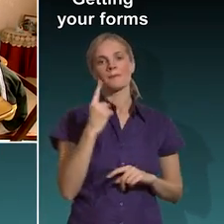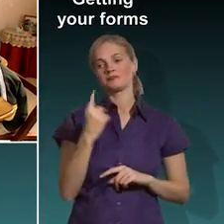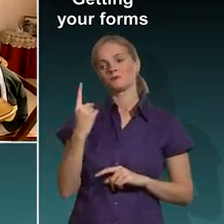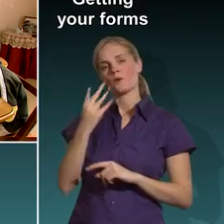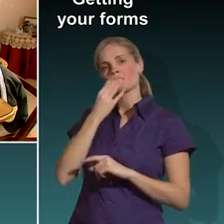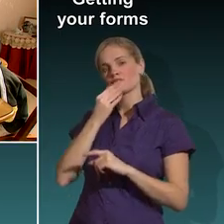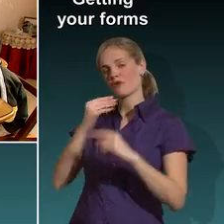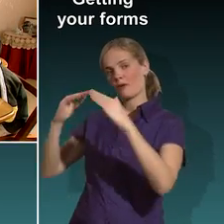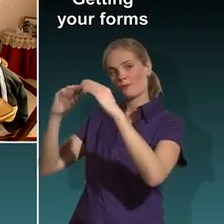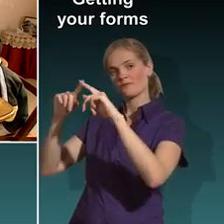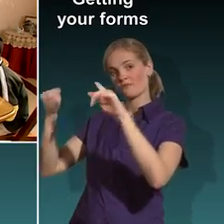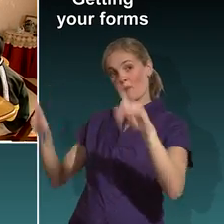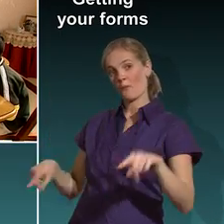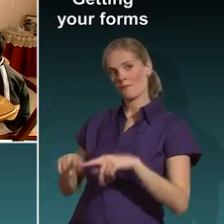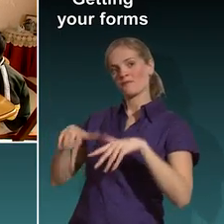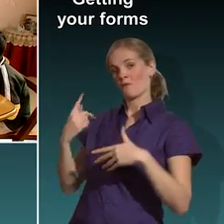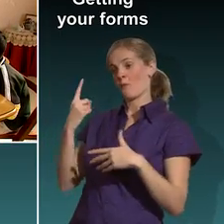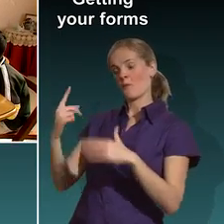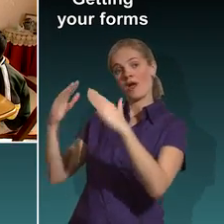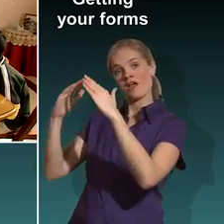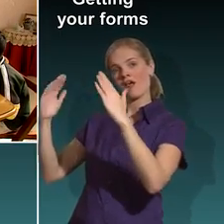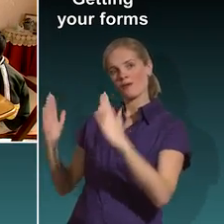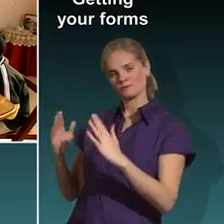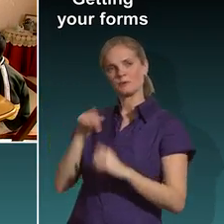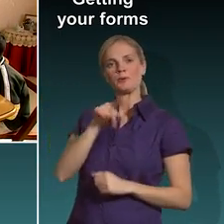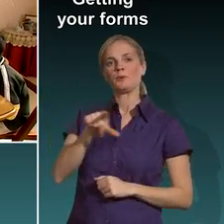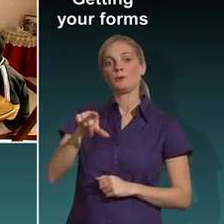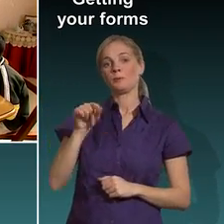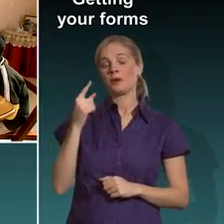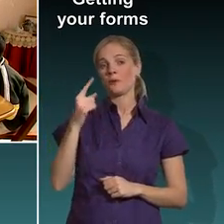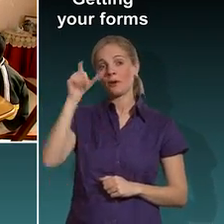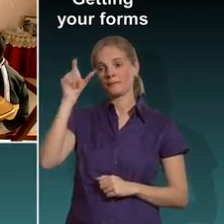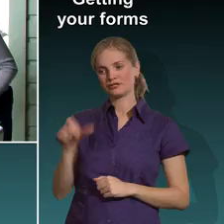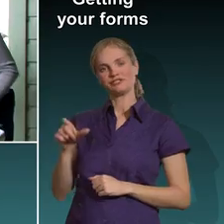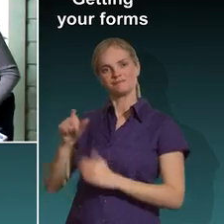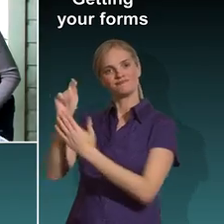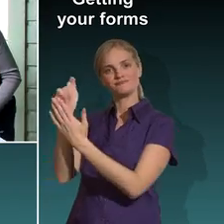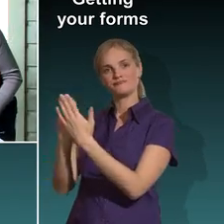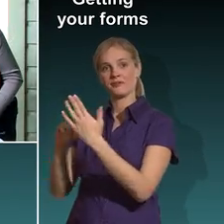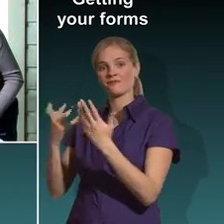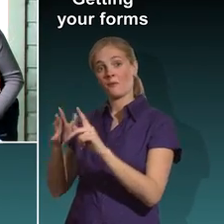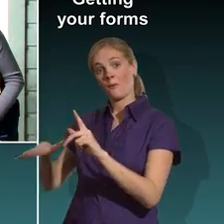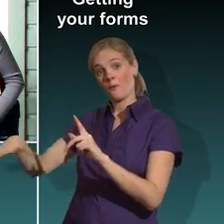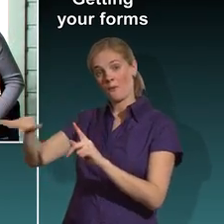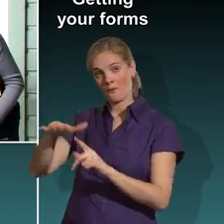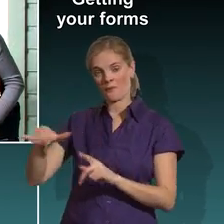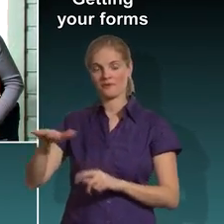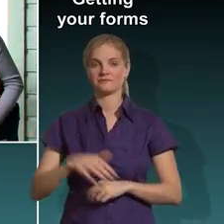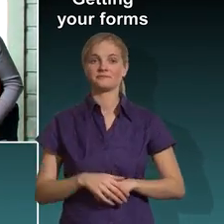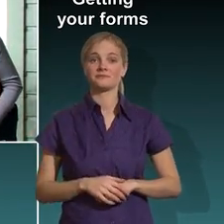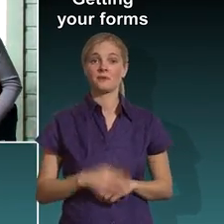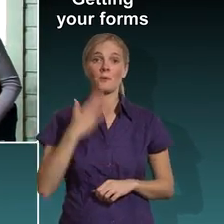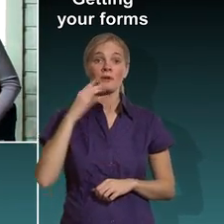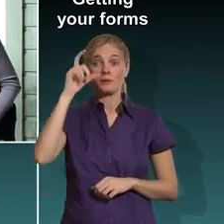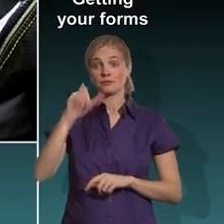one brown form for the whole household, and you choose one person to fill it in. When the person visits your